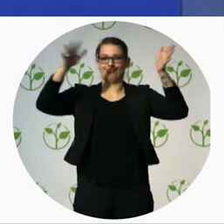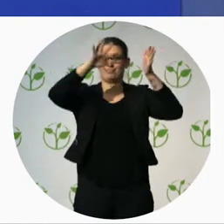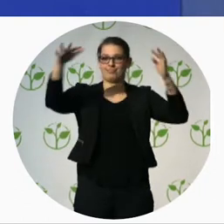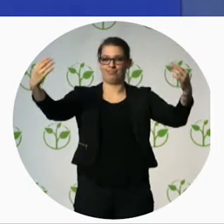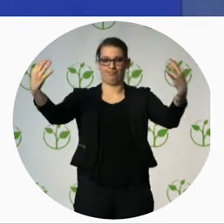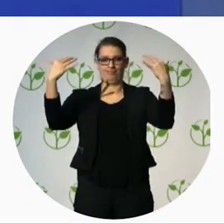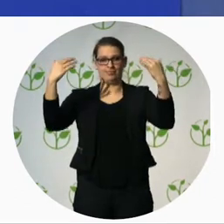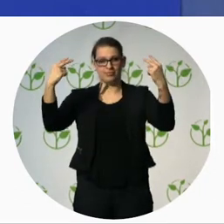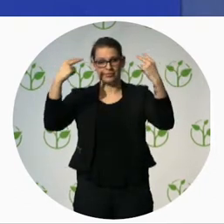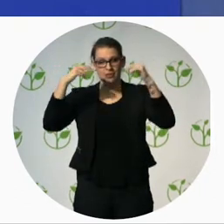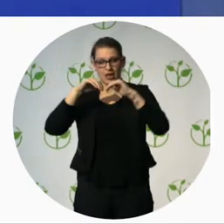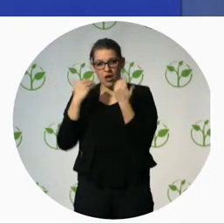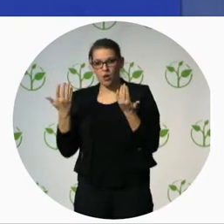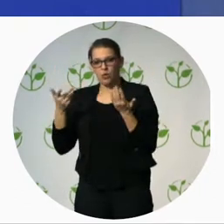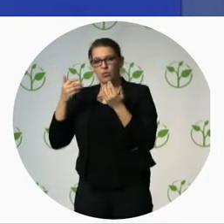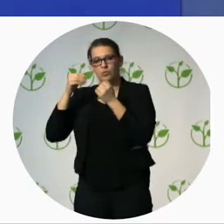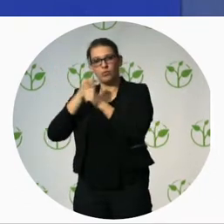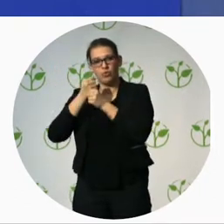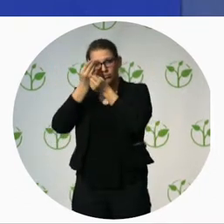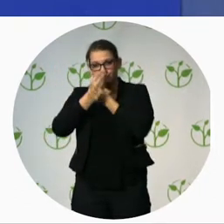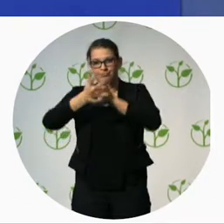that for funding,